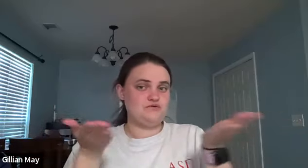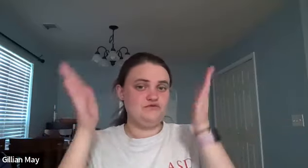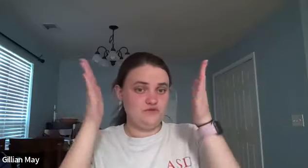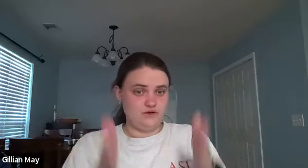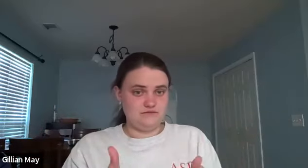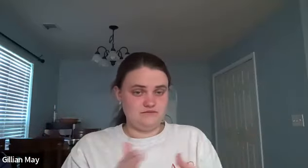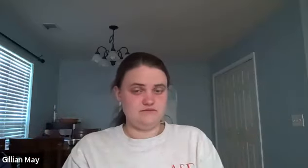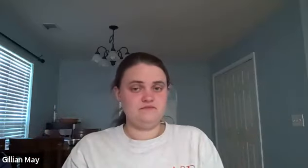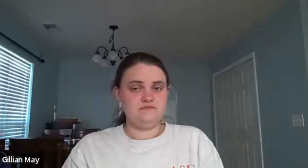server,